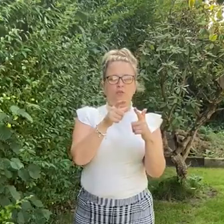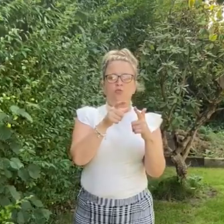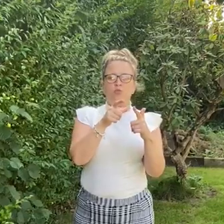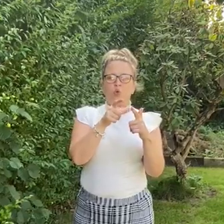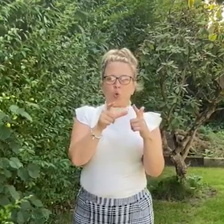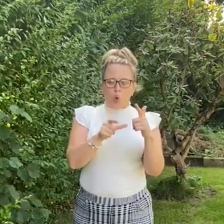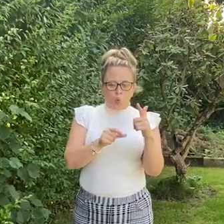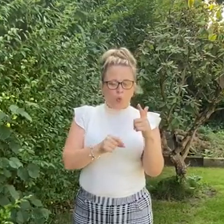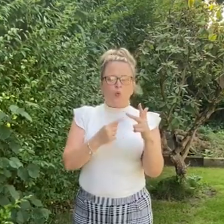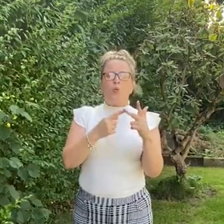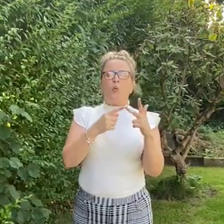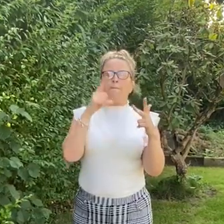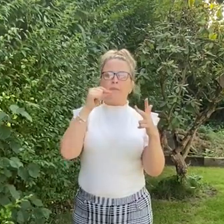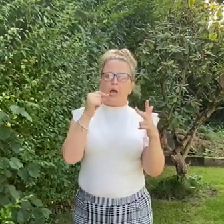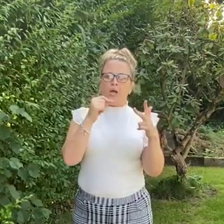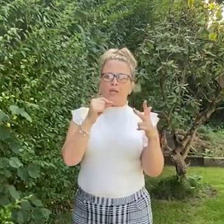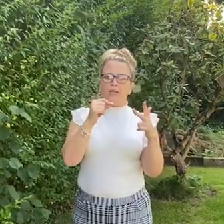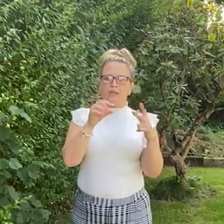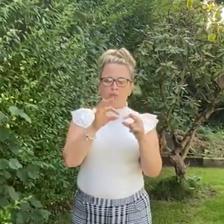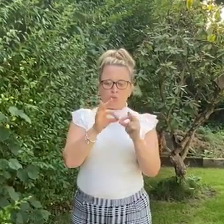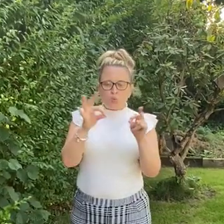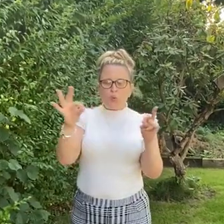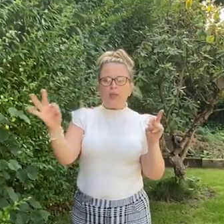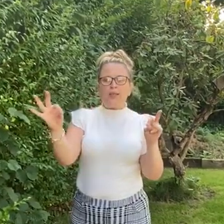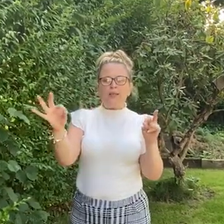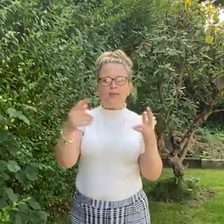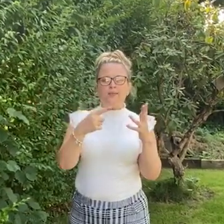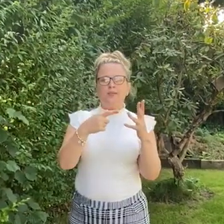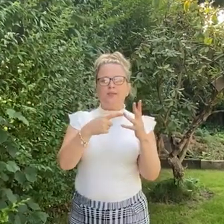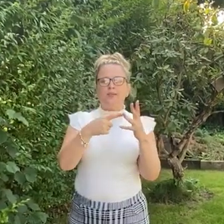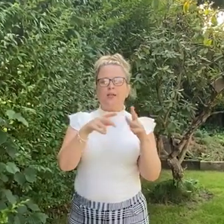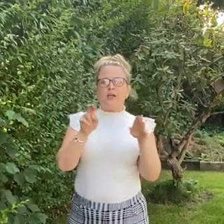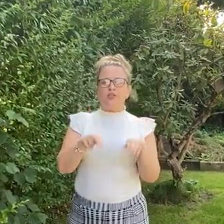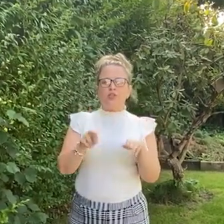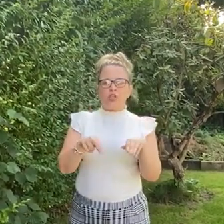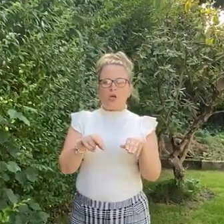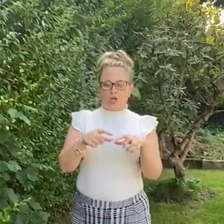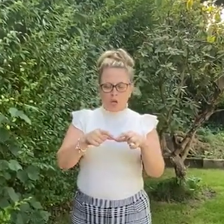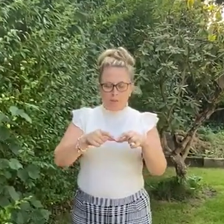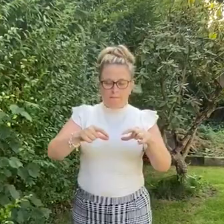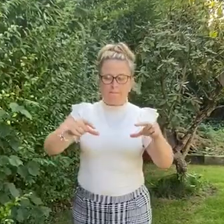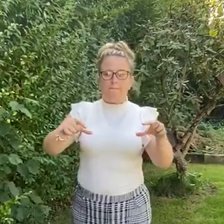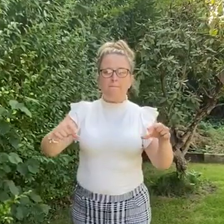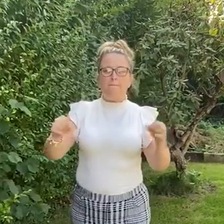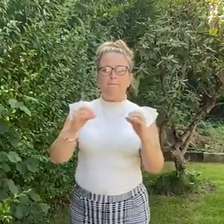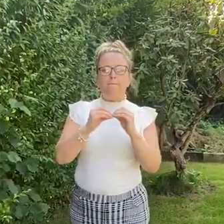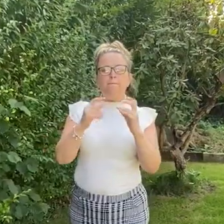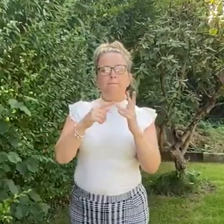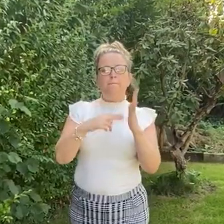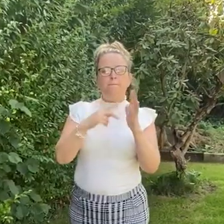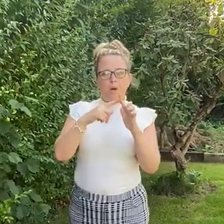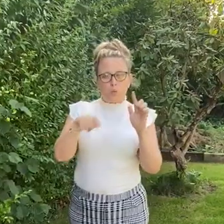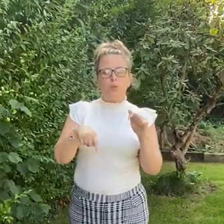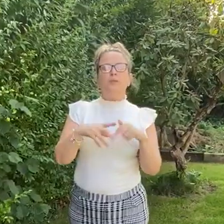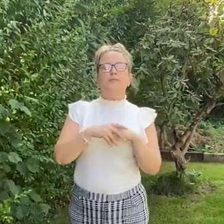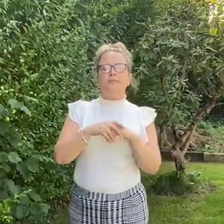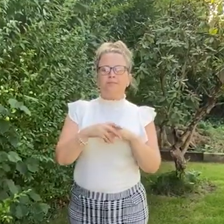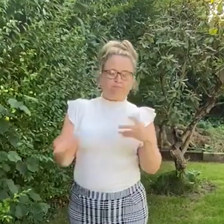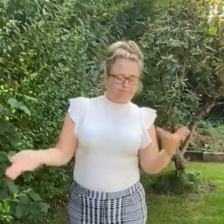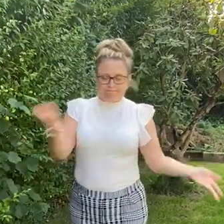bird found a twig And the dog found a bone They threw them all in And the